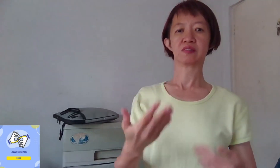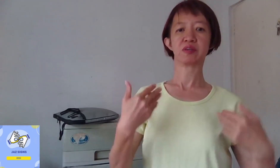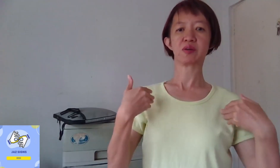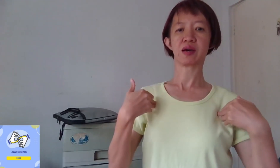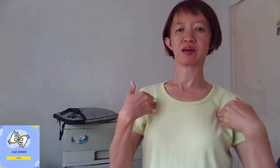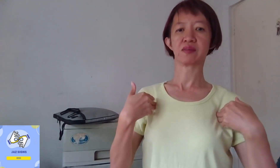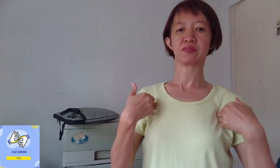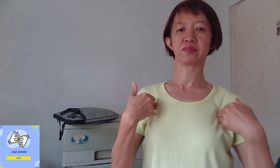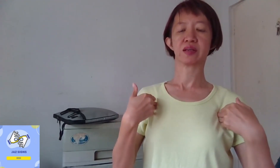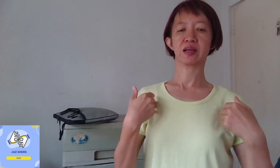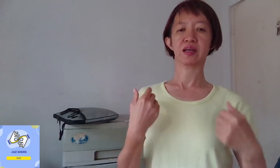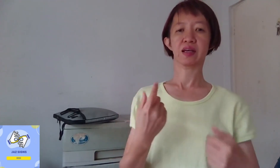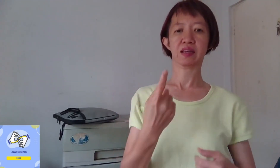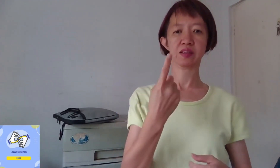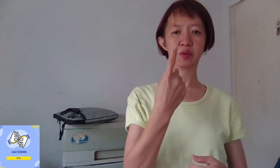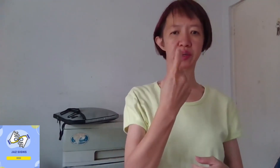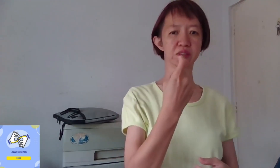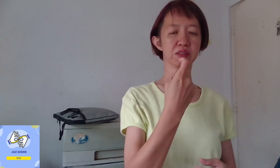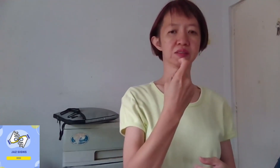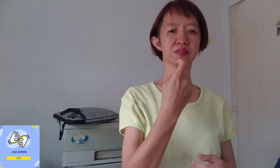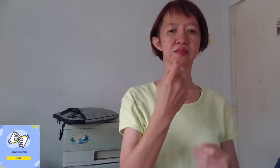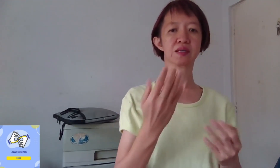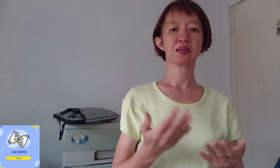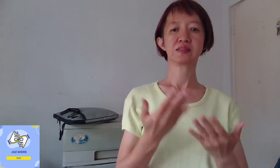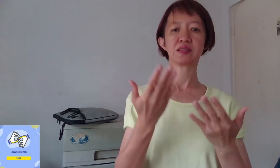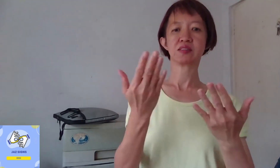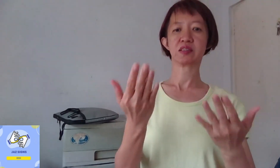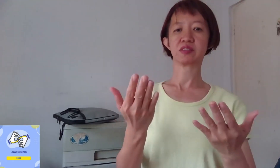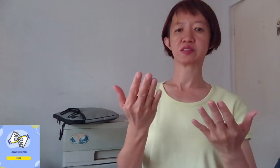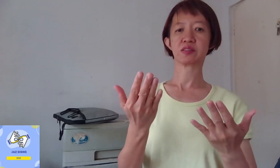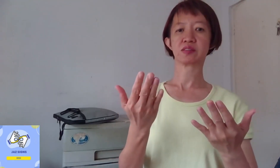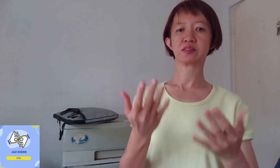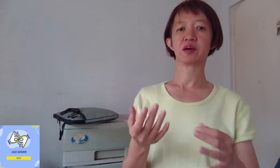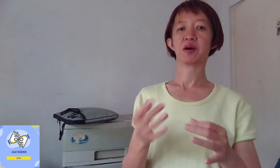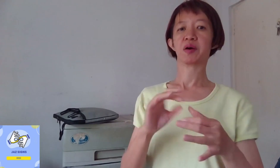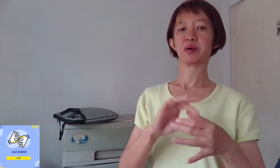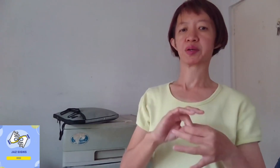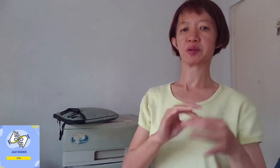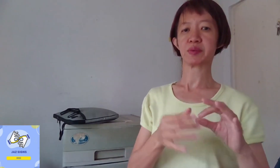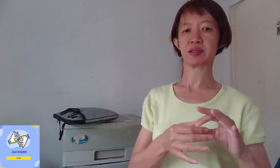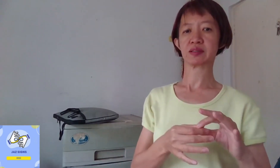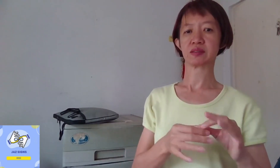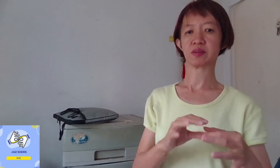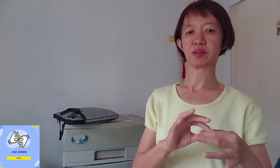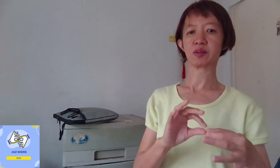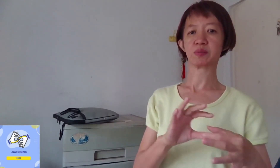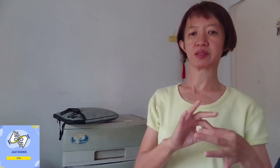If you have any questions, suggestions, or